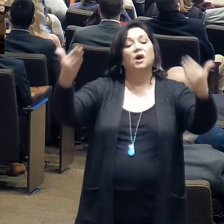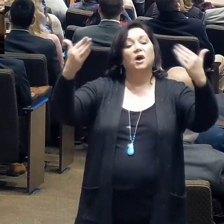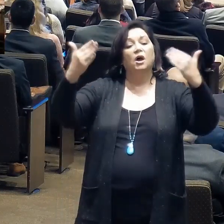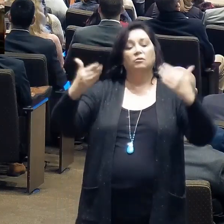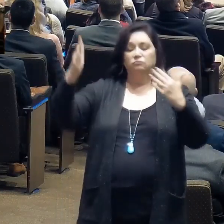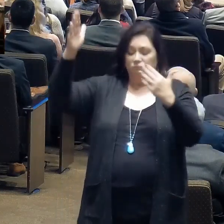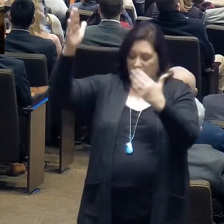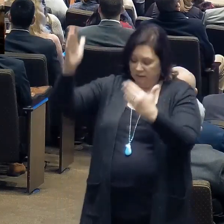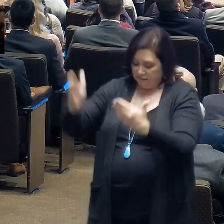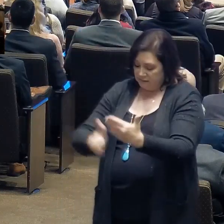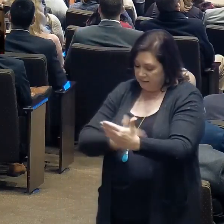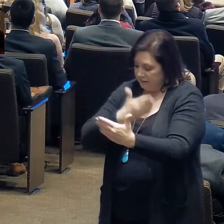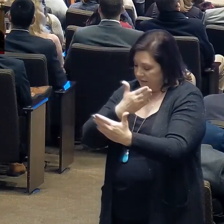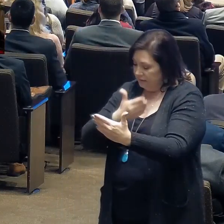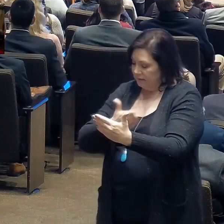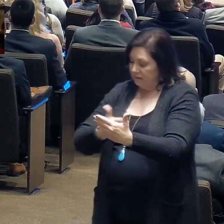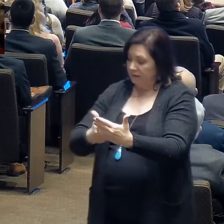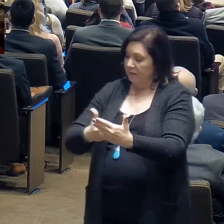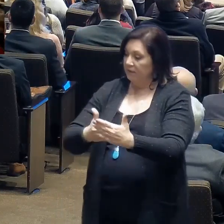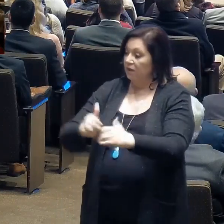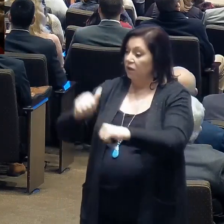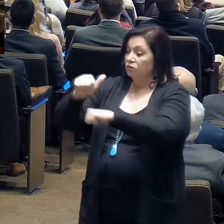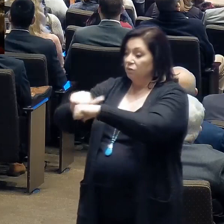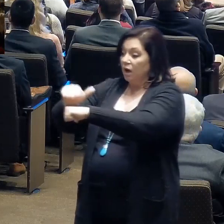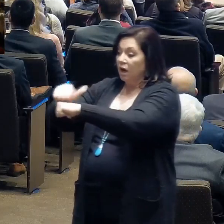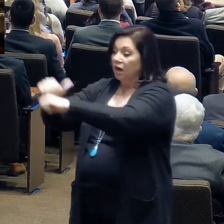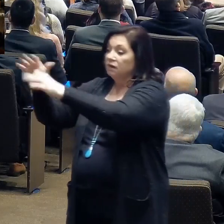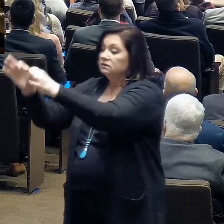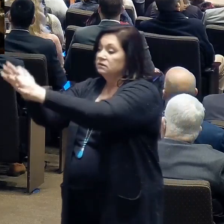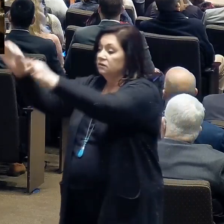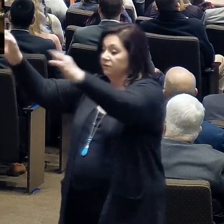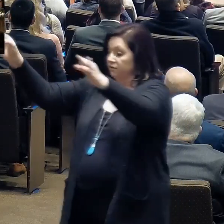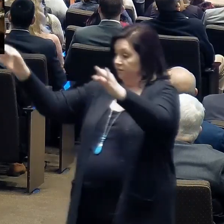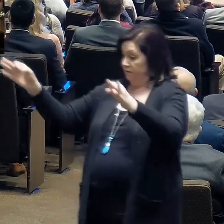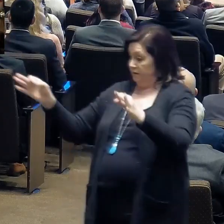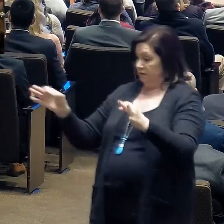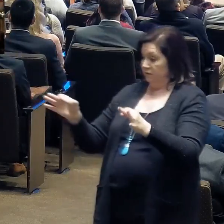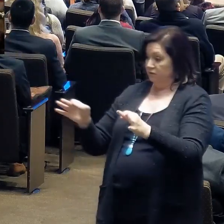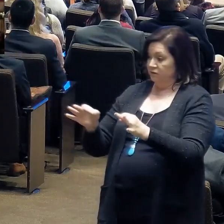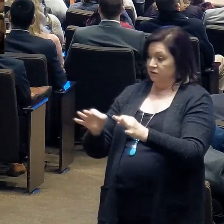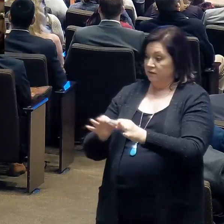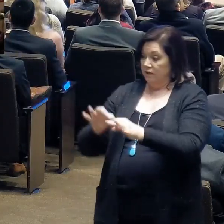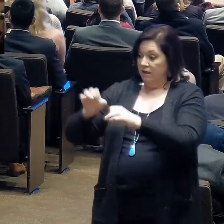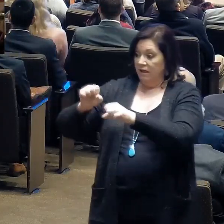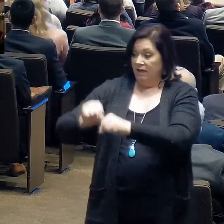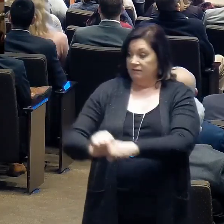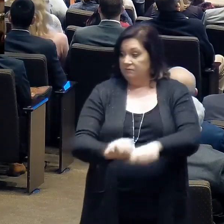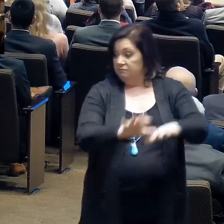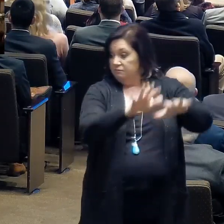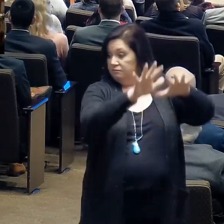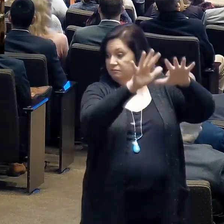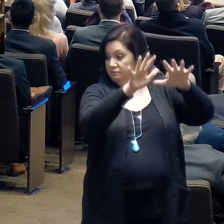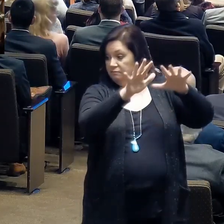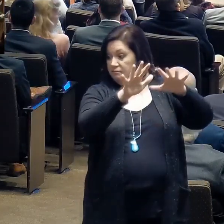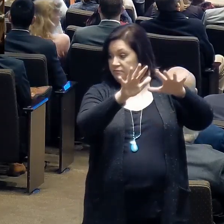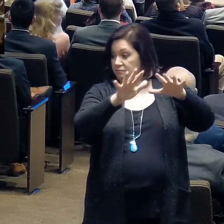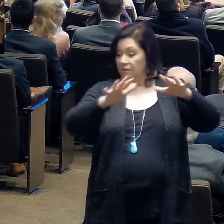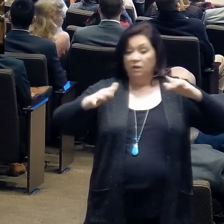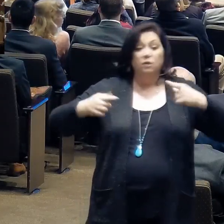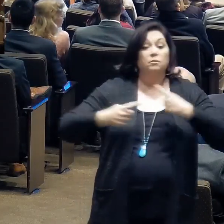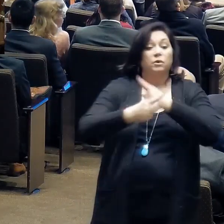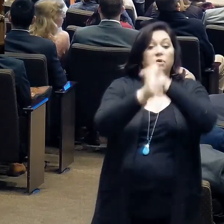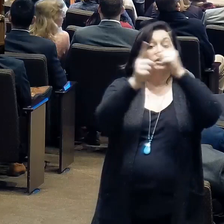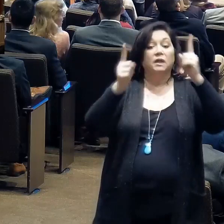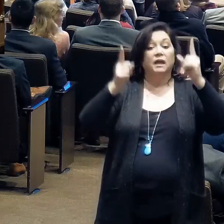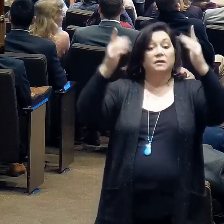The fields and floods, rock, hills and plains Repeats the